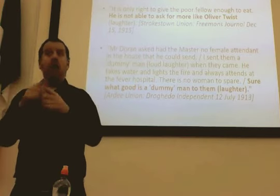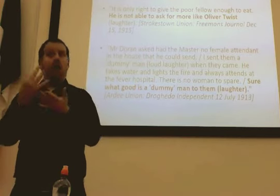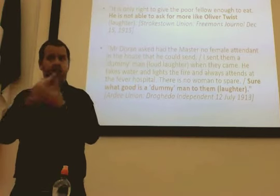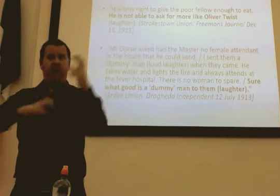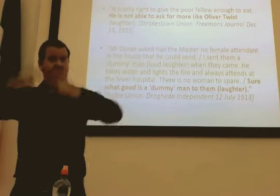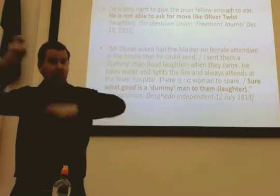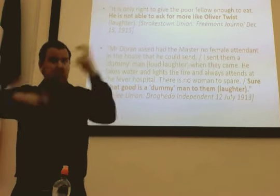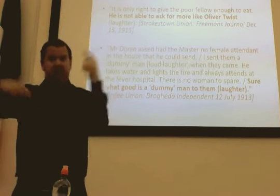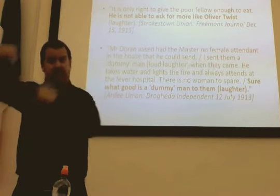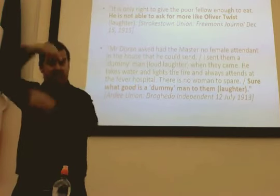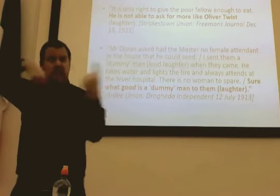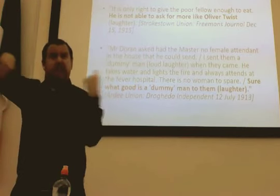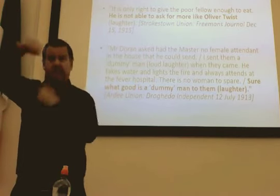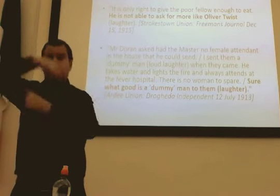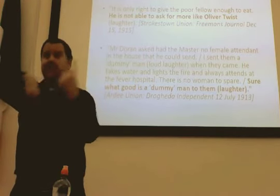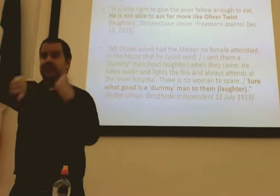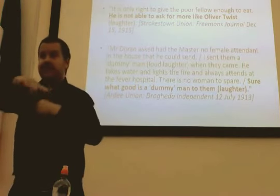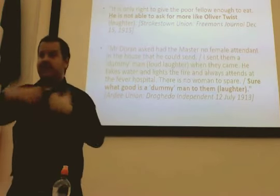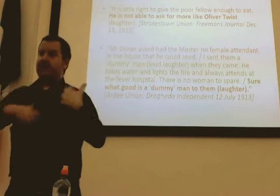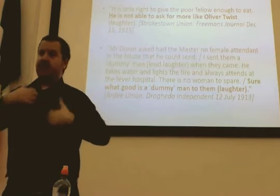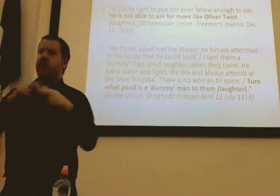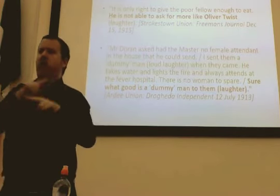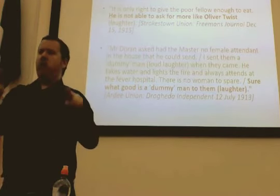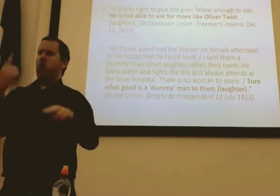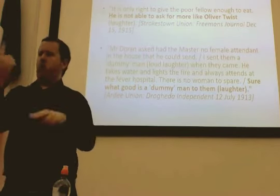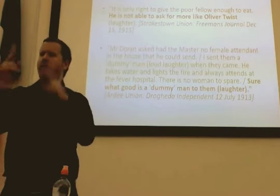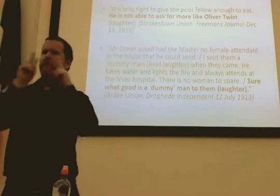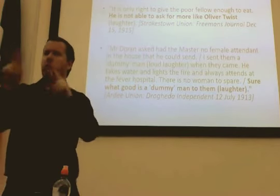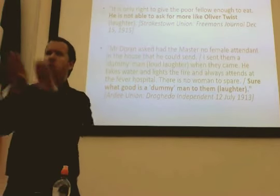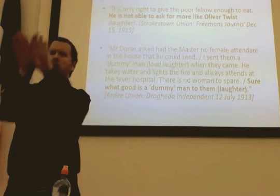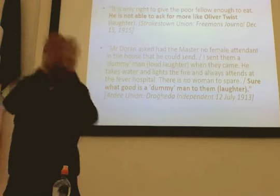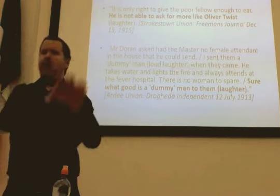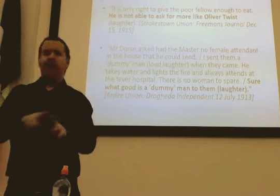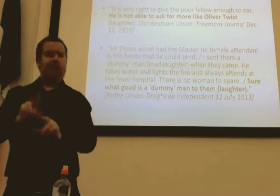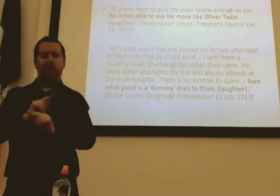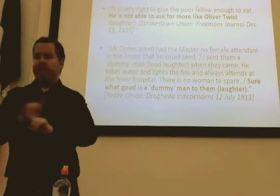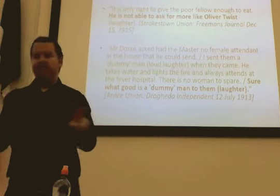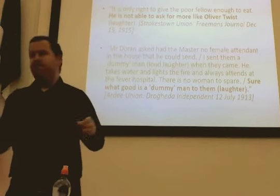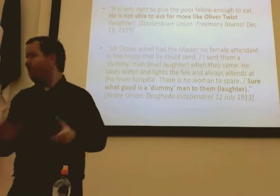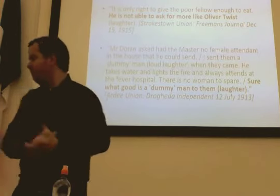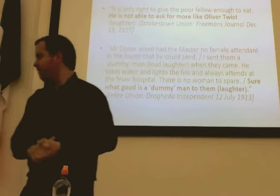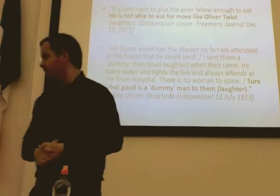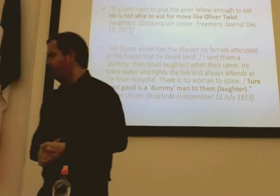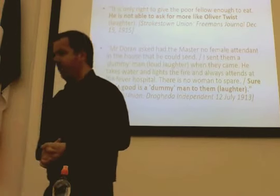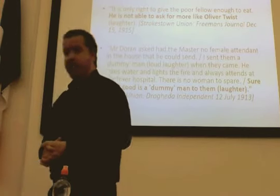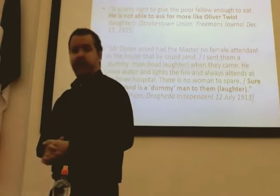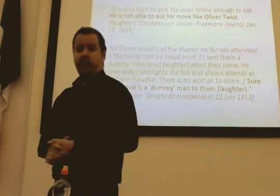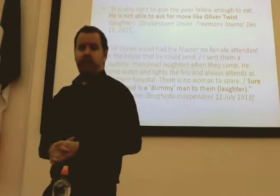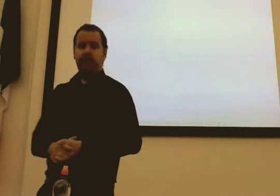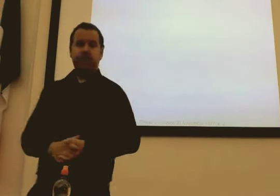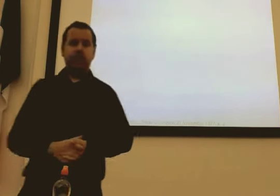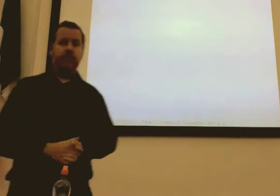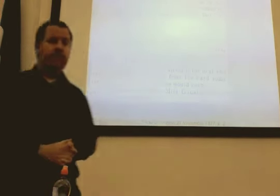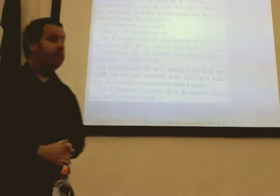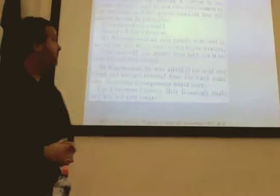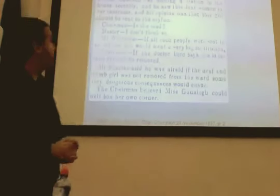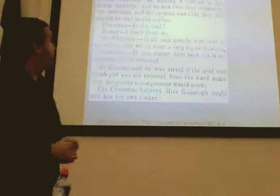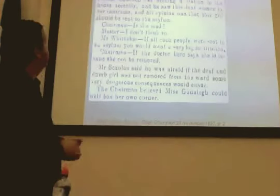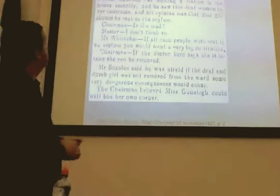attitude. So you see varying views. It's very interesting. It's not just the same across the country. It really depended on the workhouse itself.